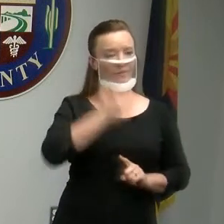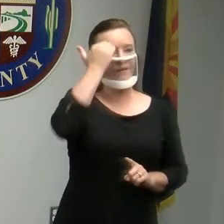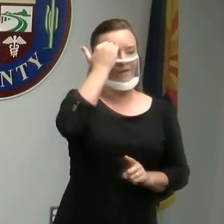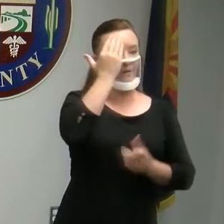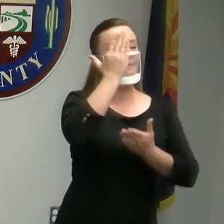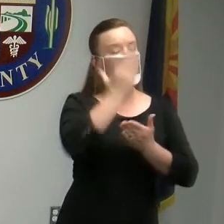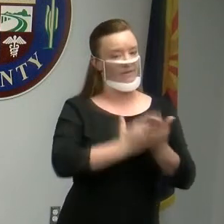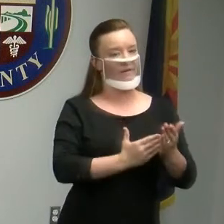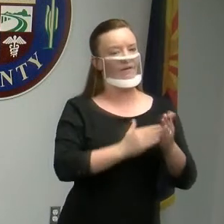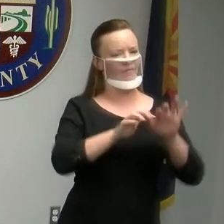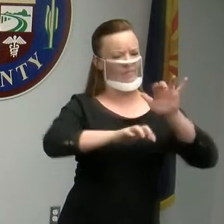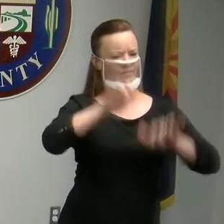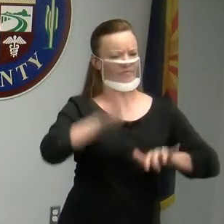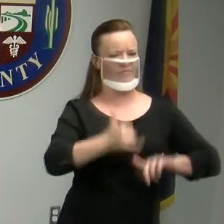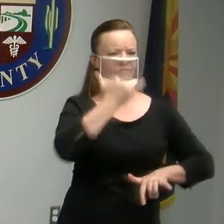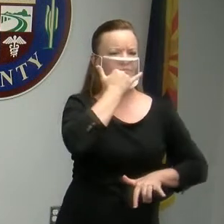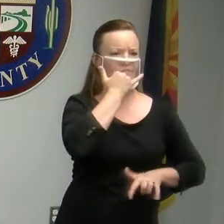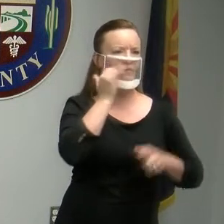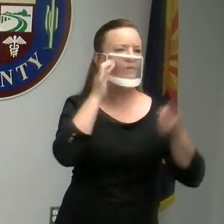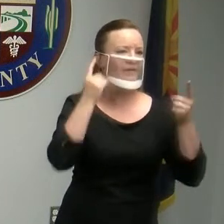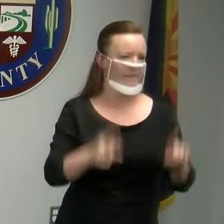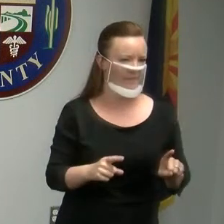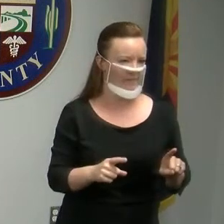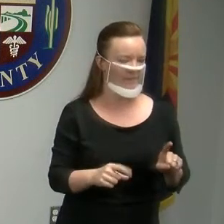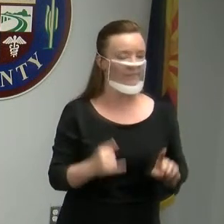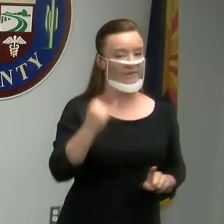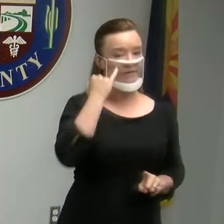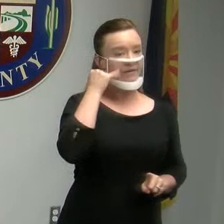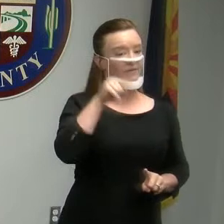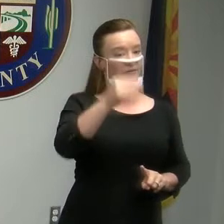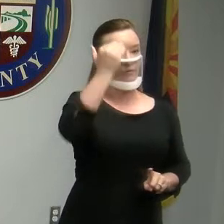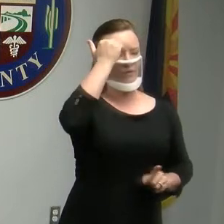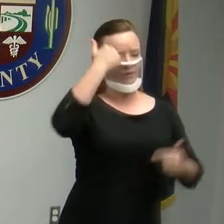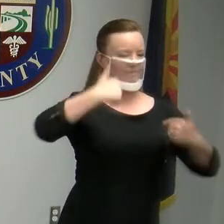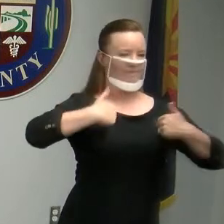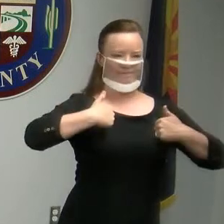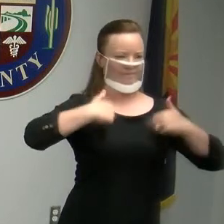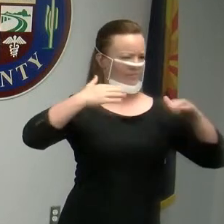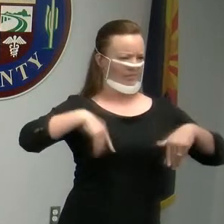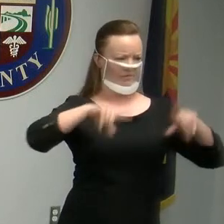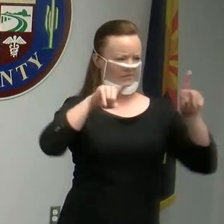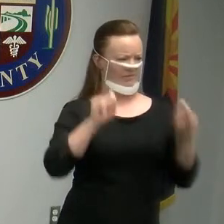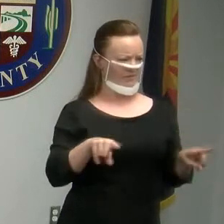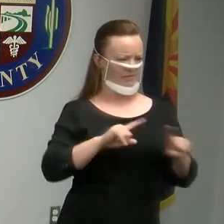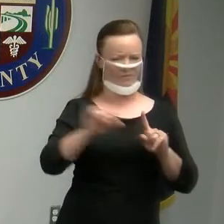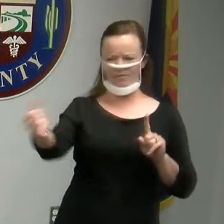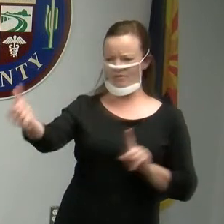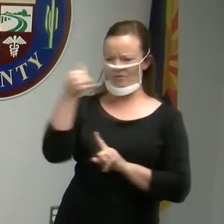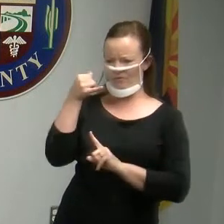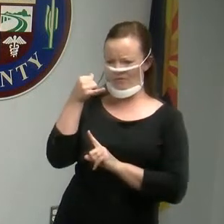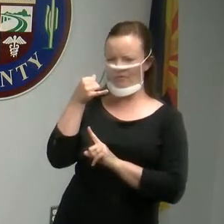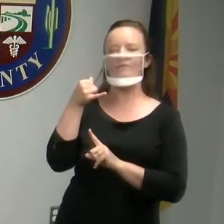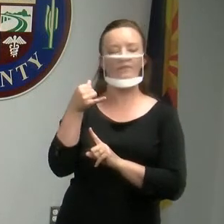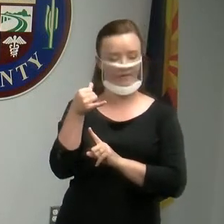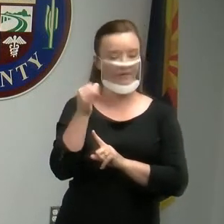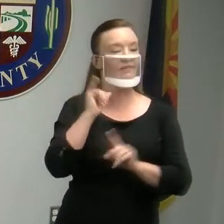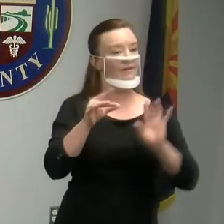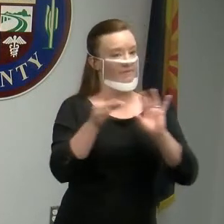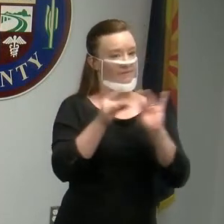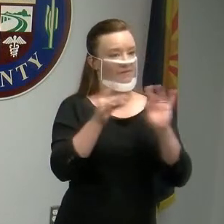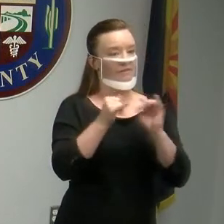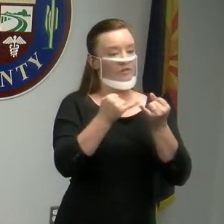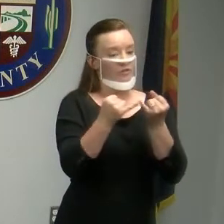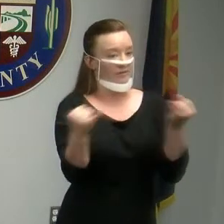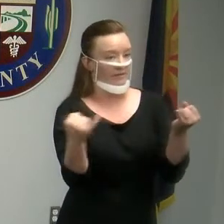that happen. And if you know that you haven't been tested, then we have a line in the message that simply